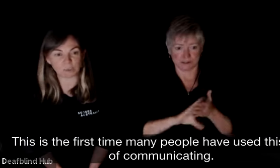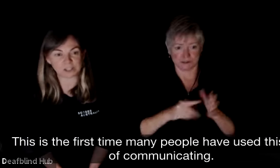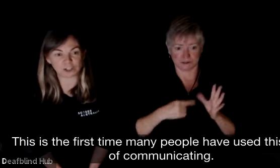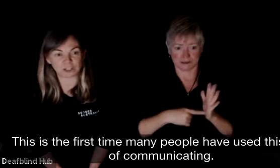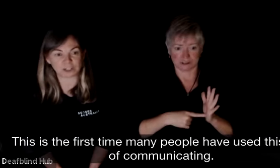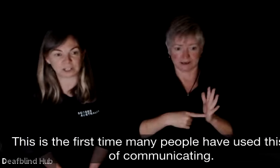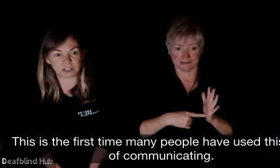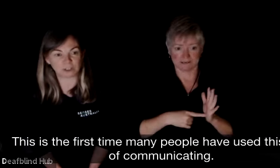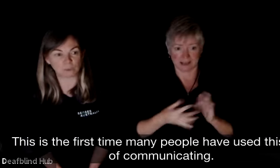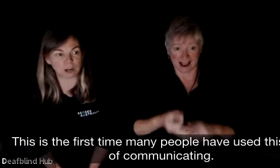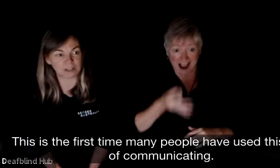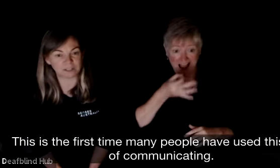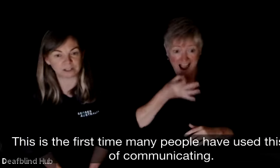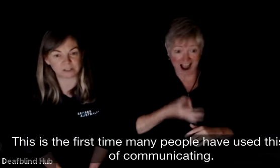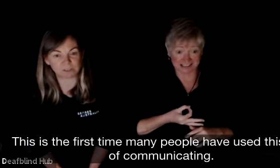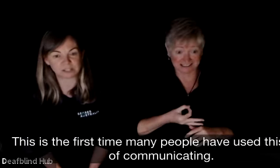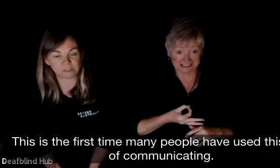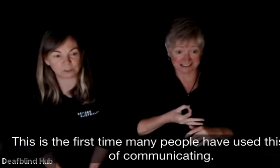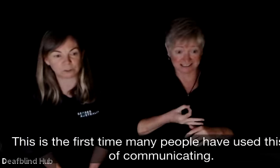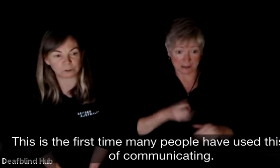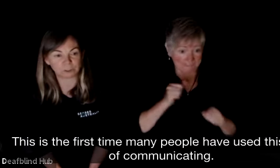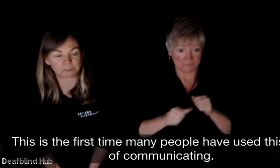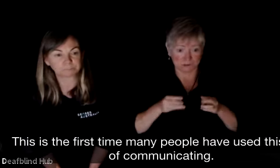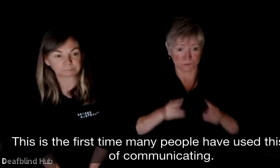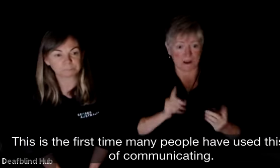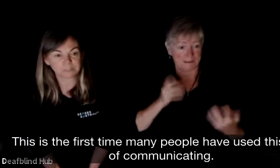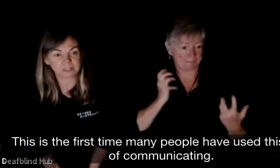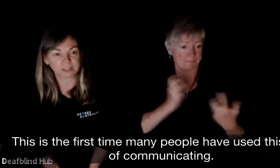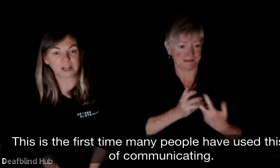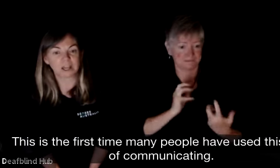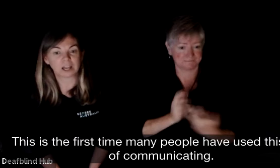ask a question in the way that is best for you.